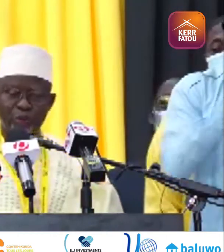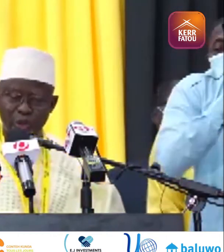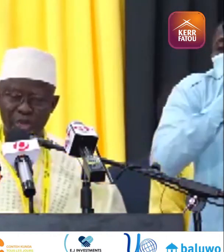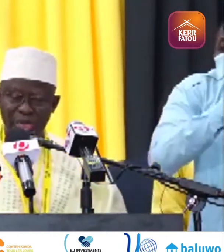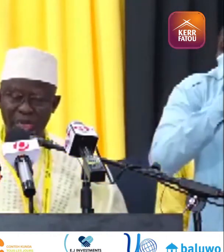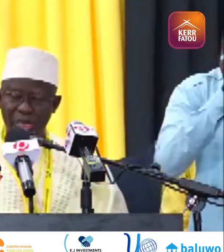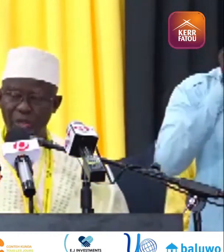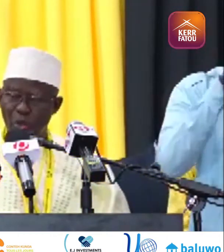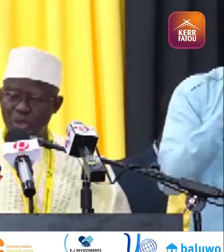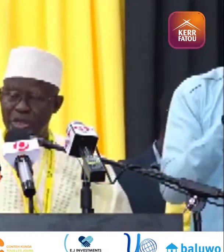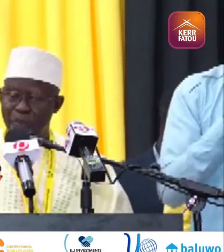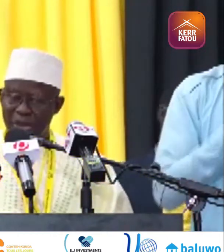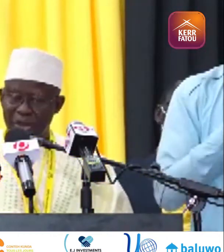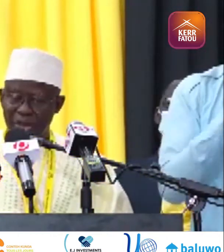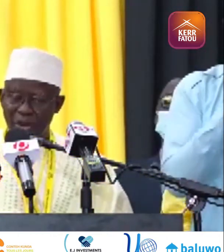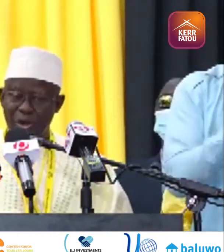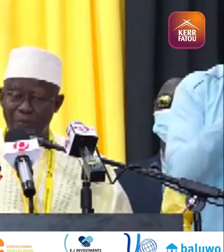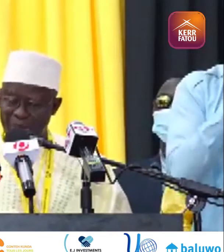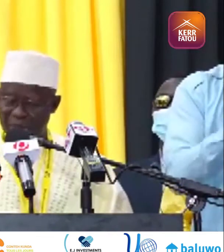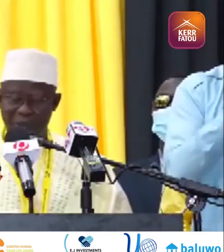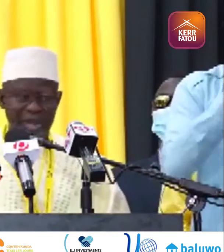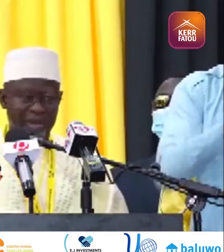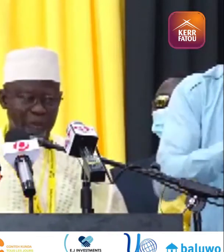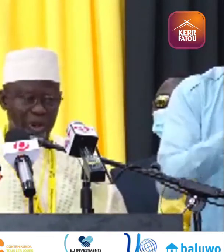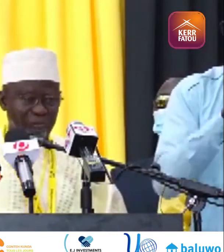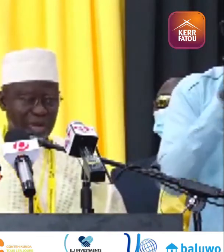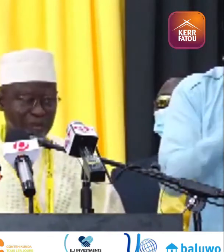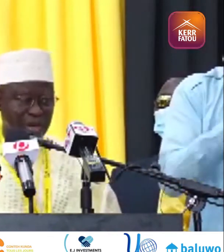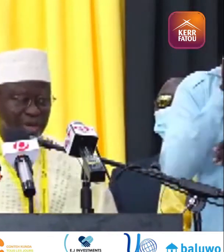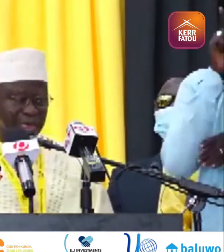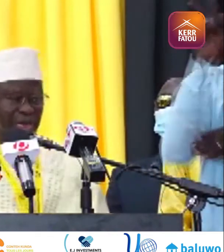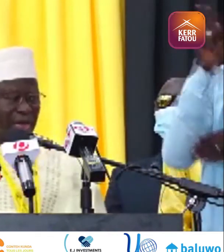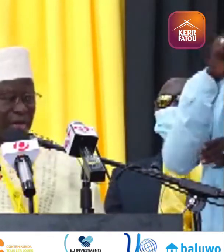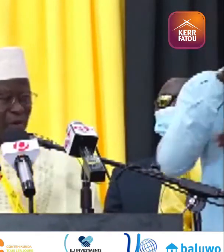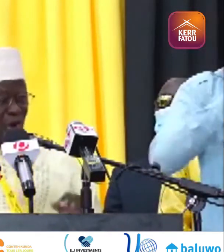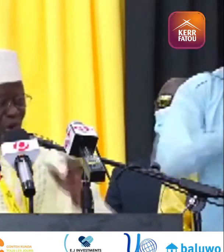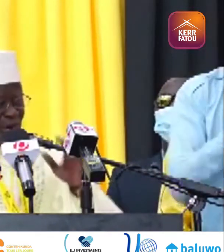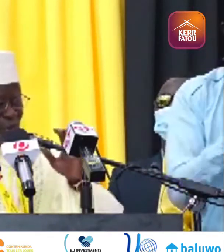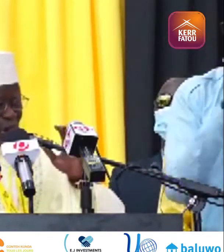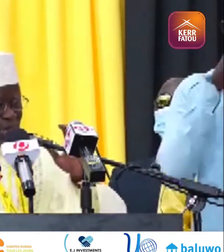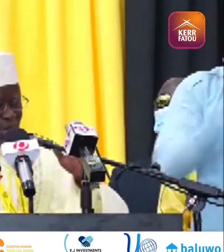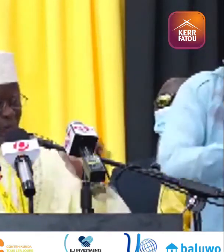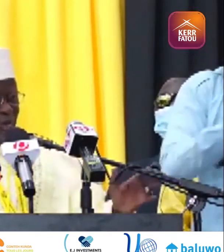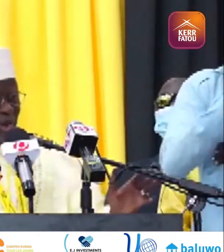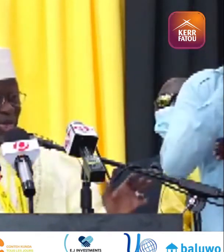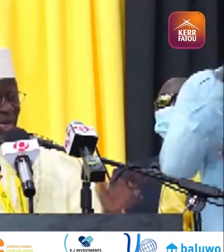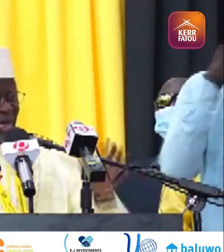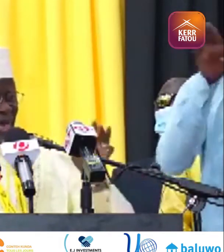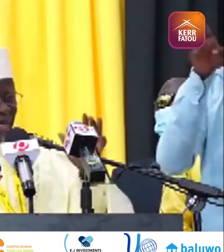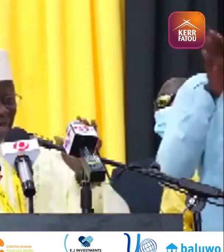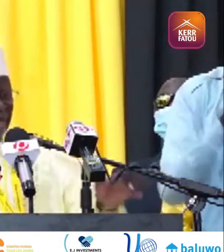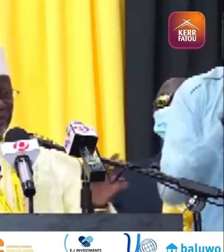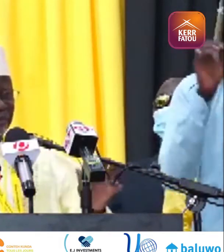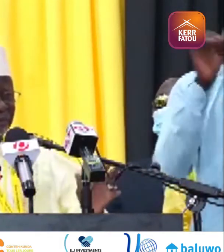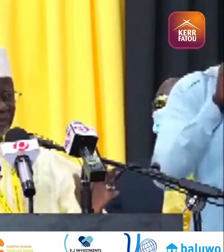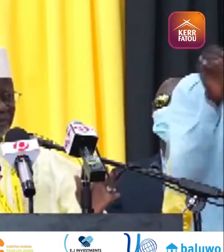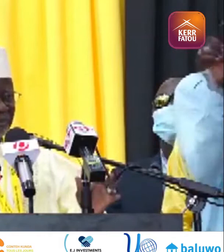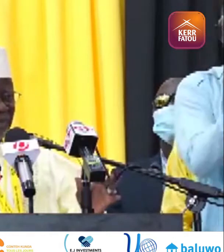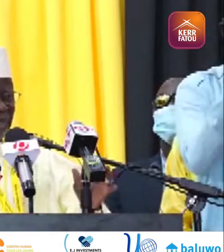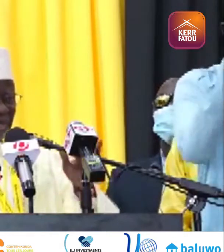has contributed towards the building or rebuilding of that market, and no individual can